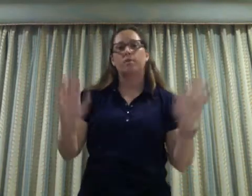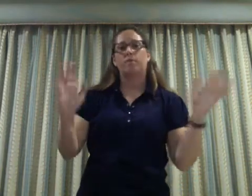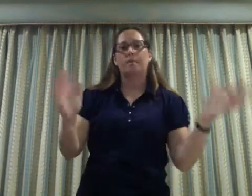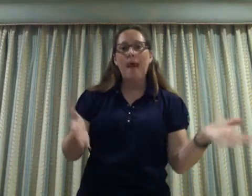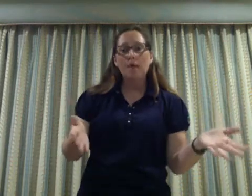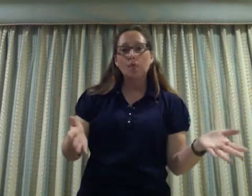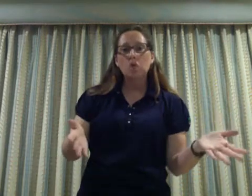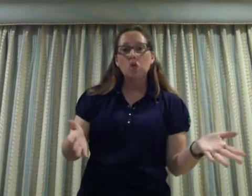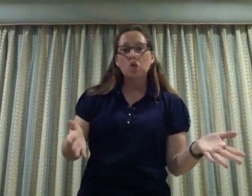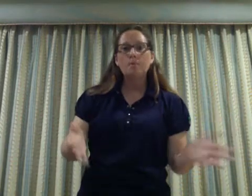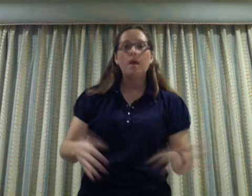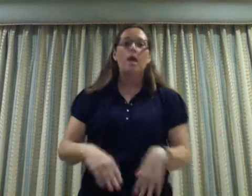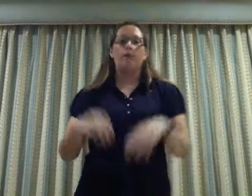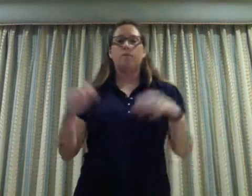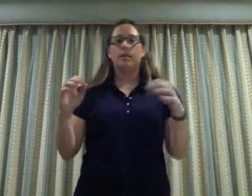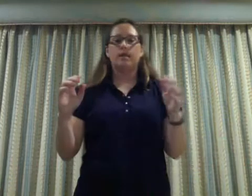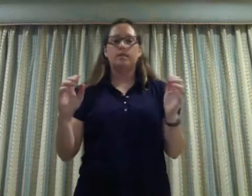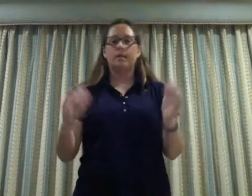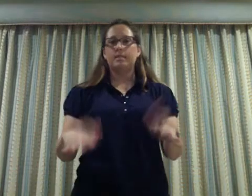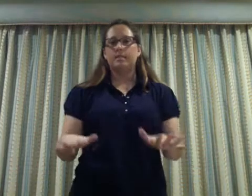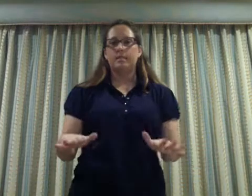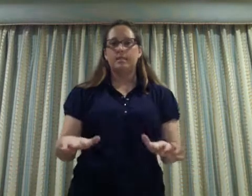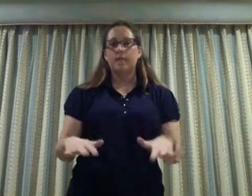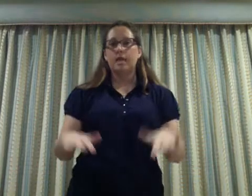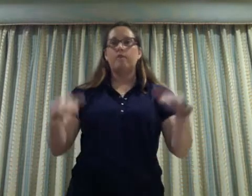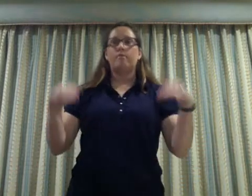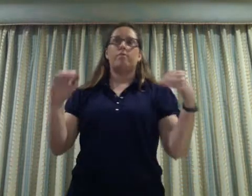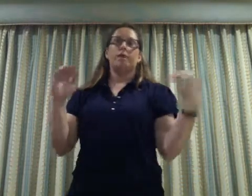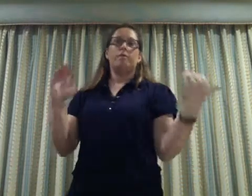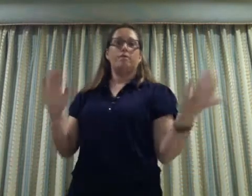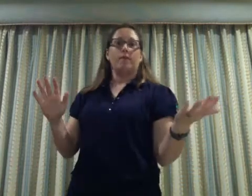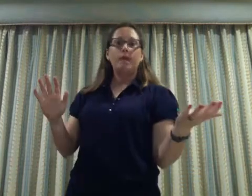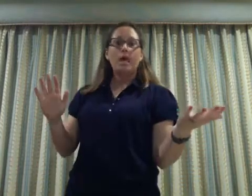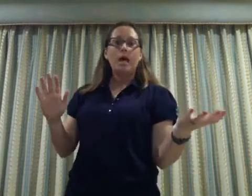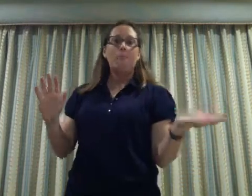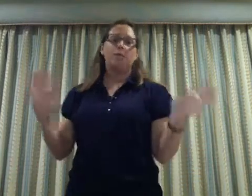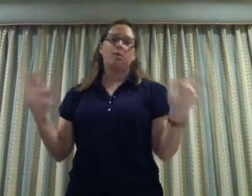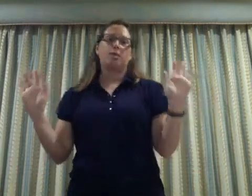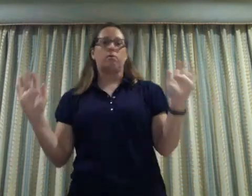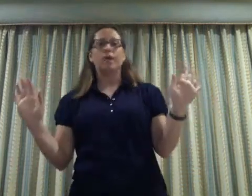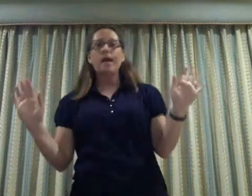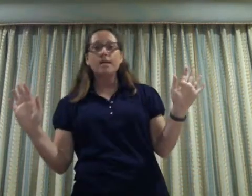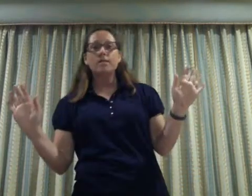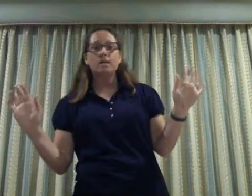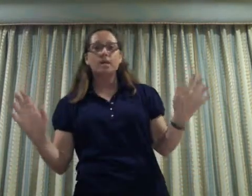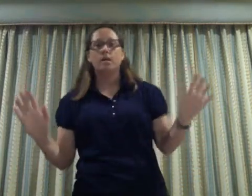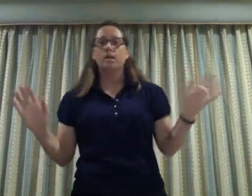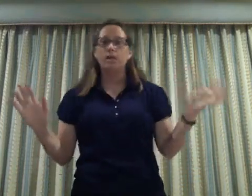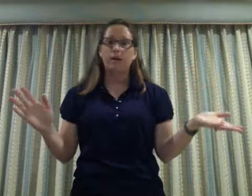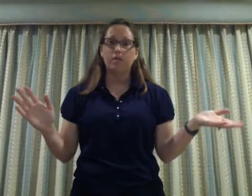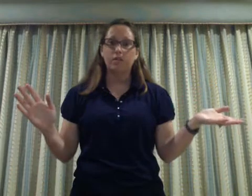a bathroom, and there'll be lots of places to sit for me to put my feet up and just kind of rest if I don't feel like